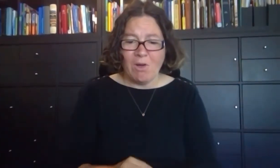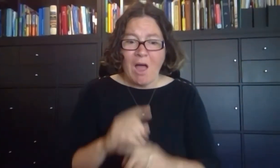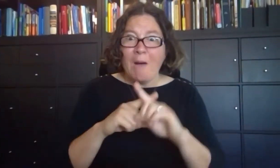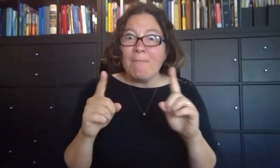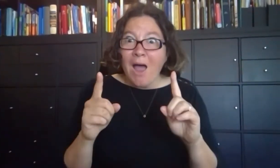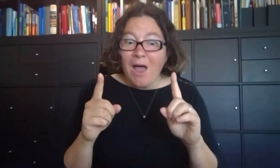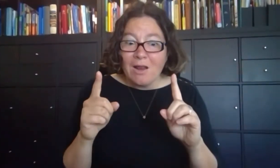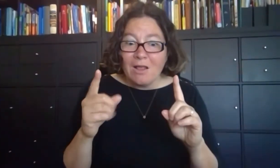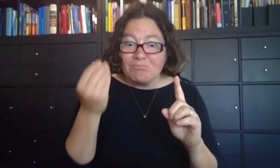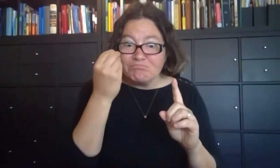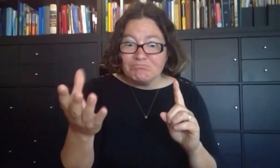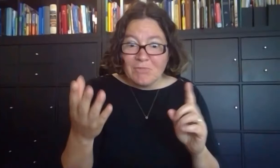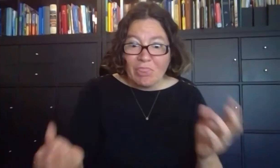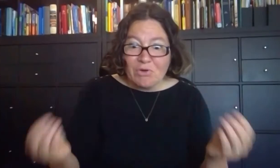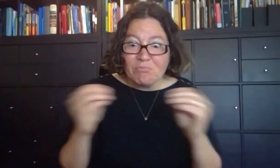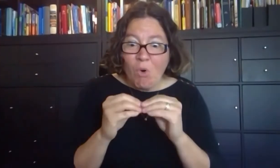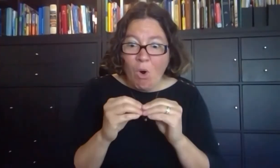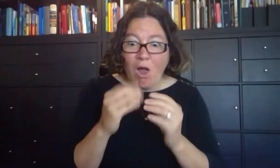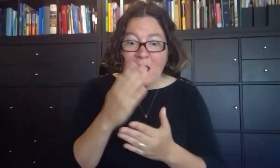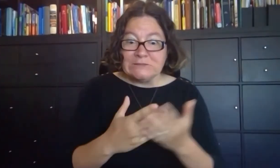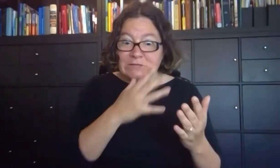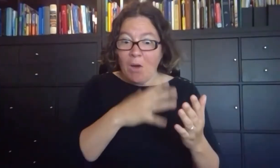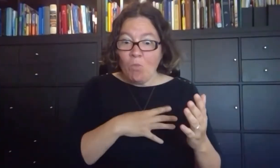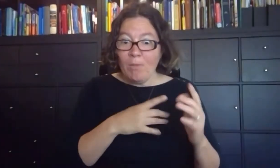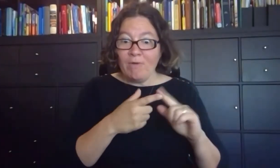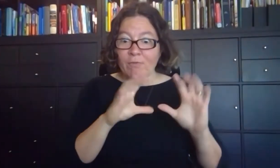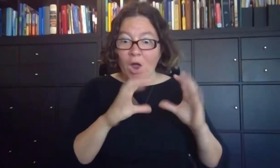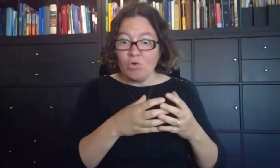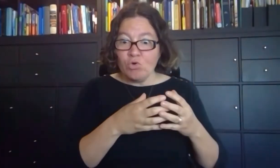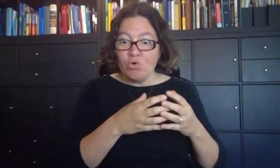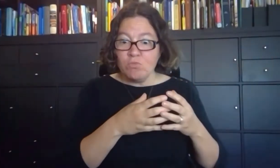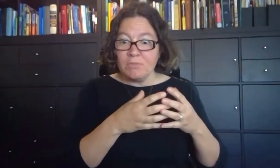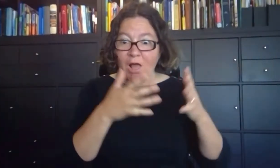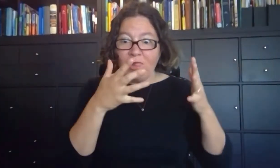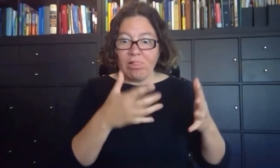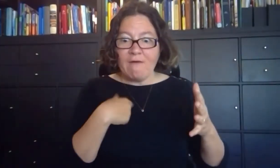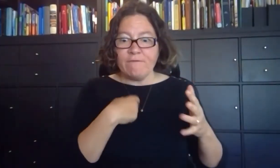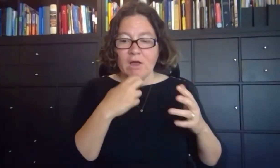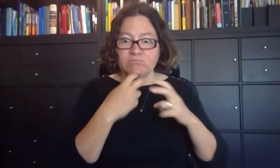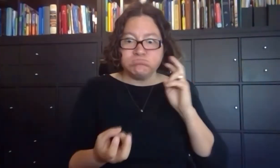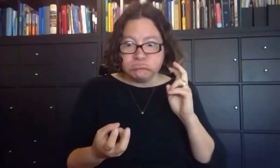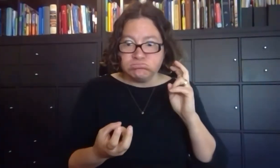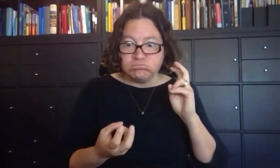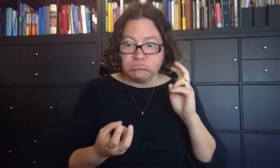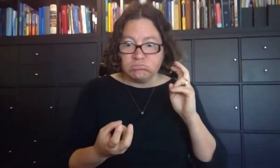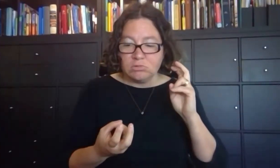3 days ago. But there's more. Some of the women from our group have left us